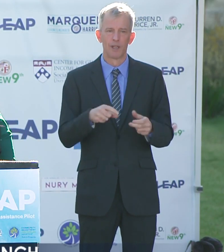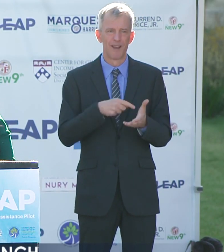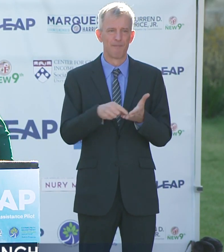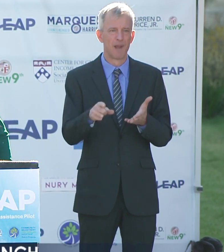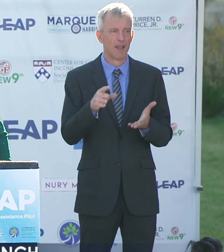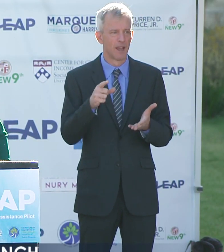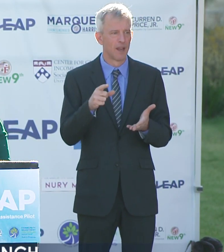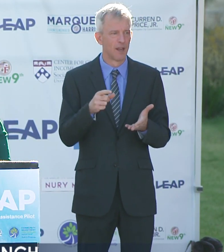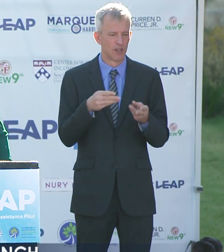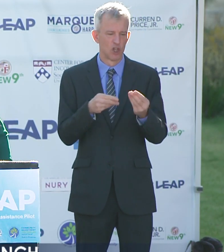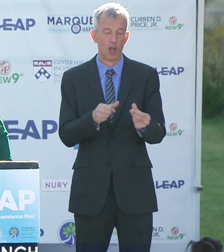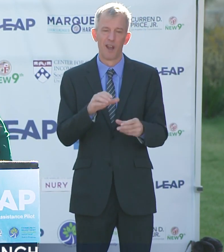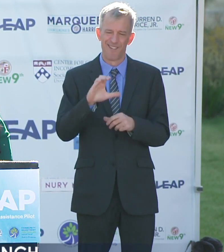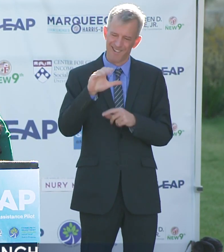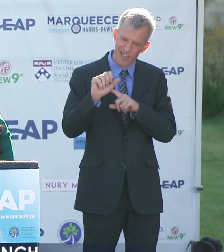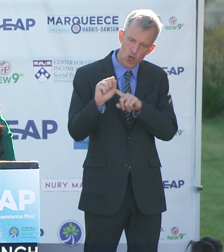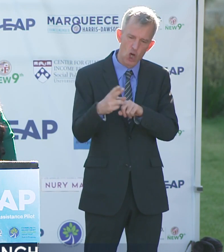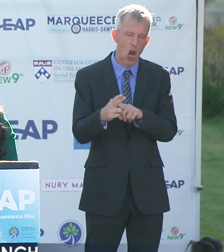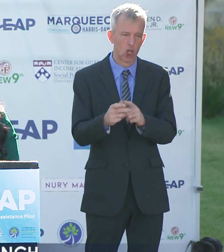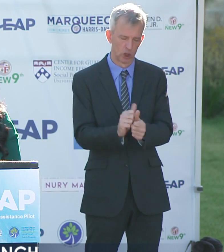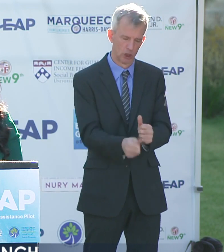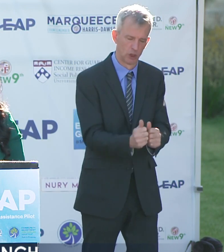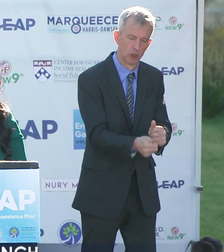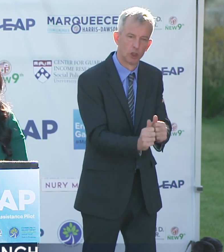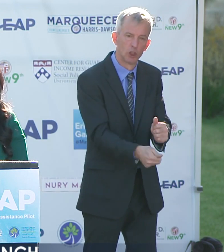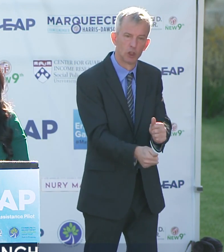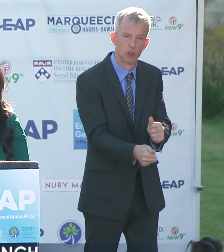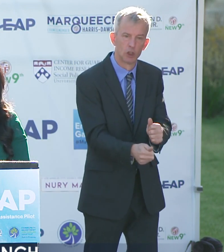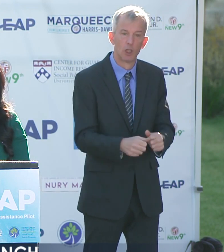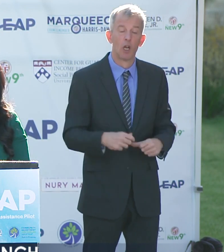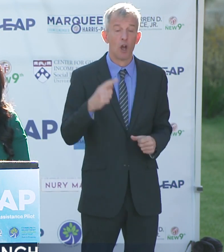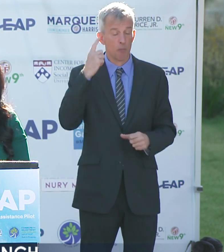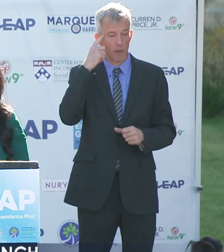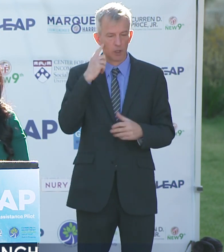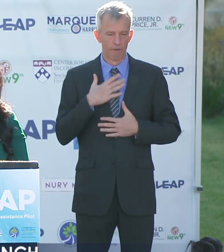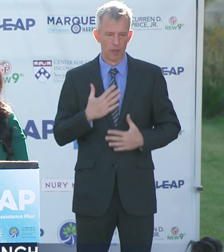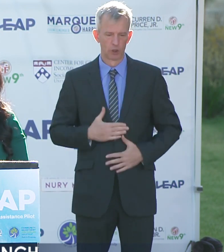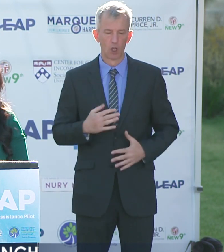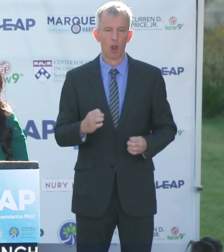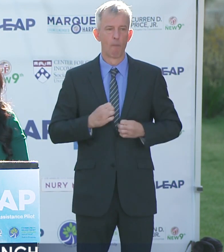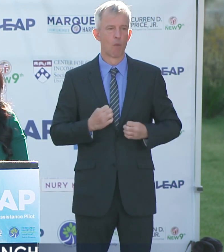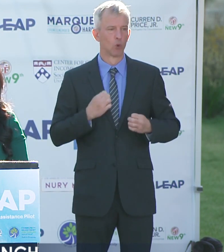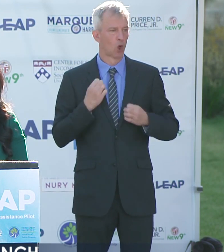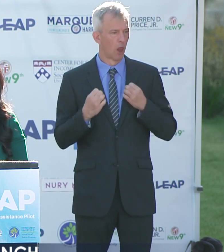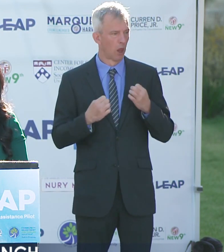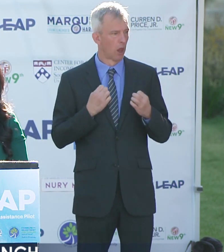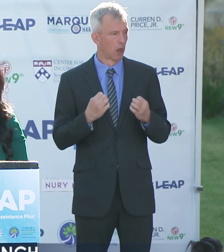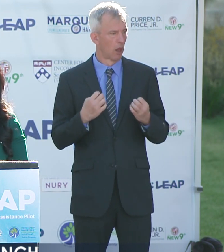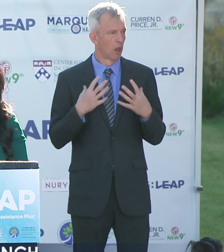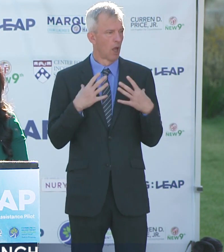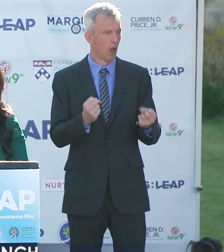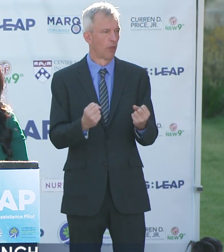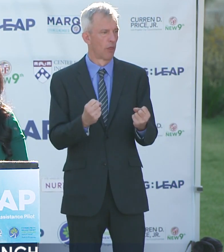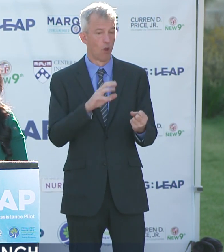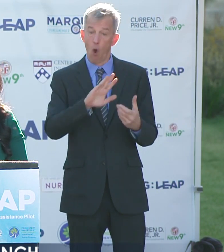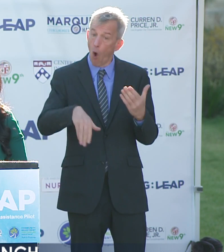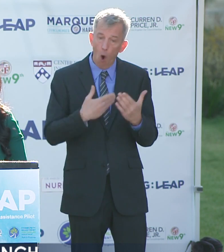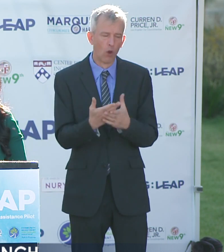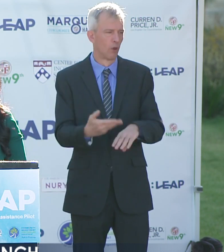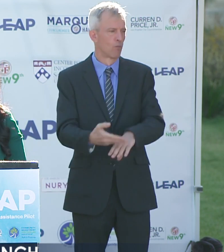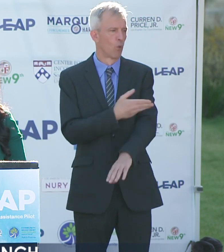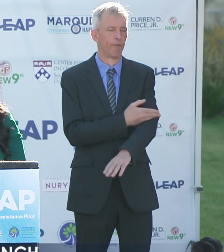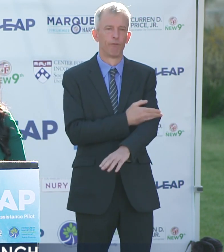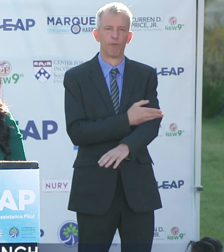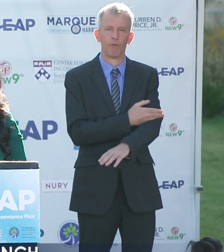in cash. And mentally, physically, and emotionally health are all improved because this